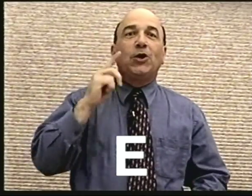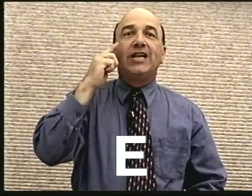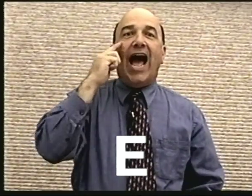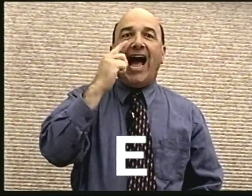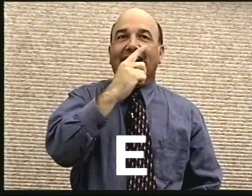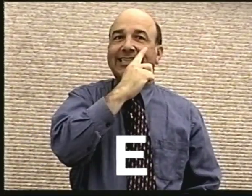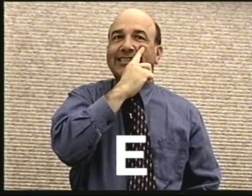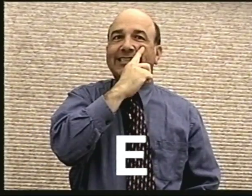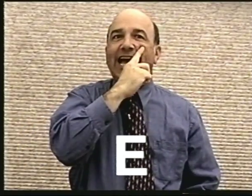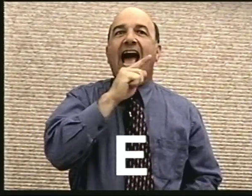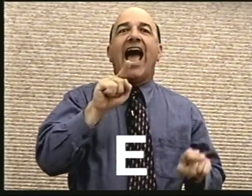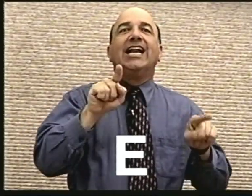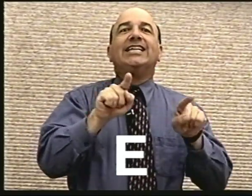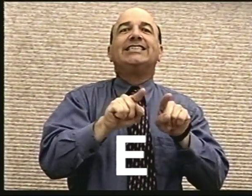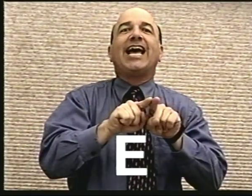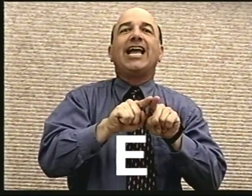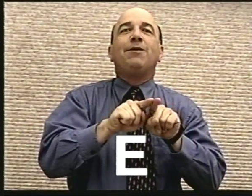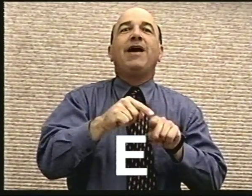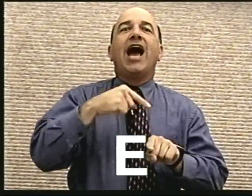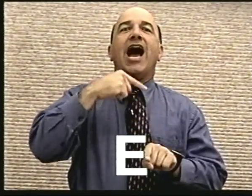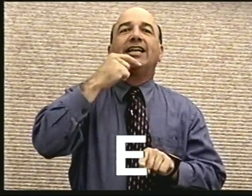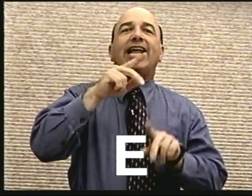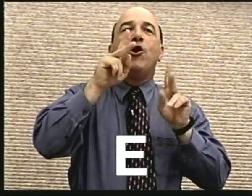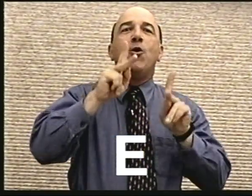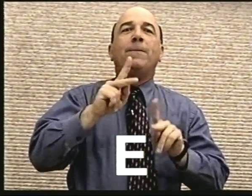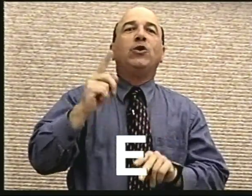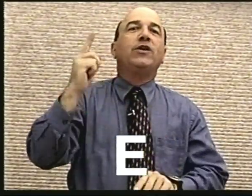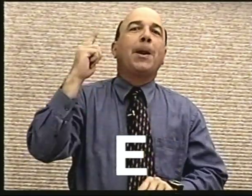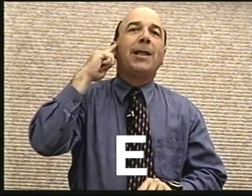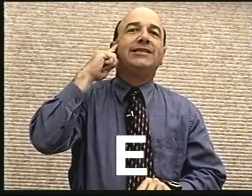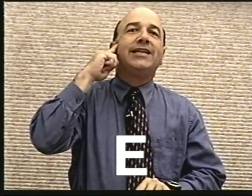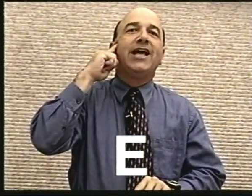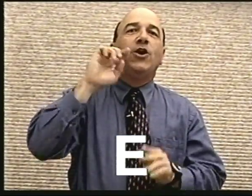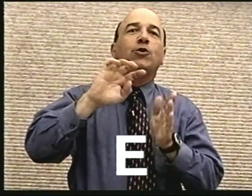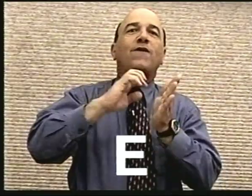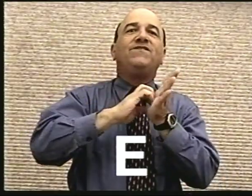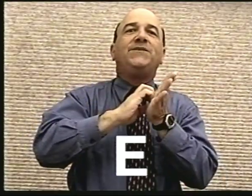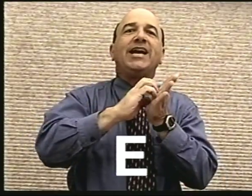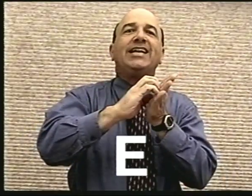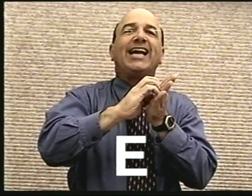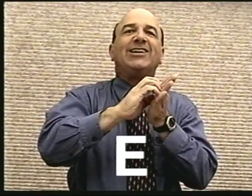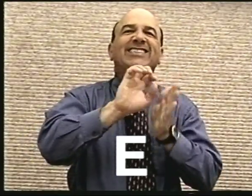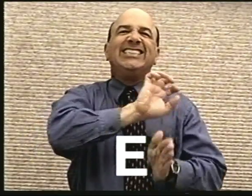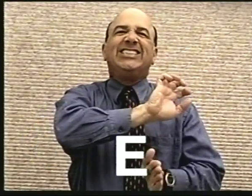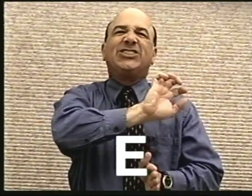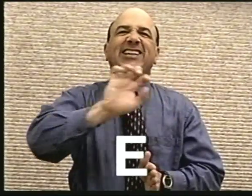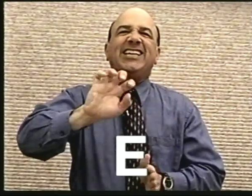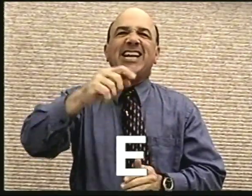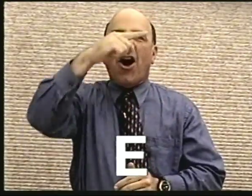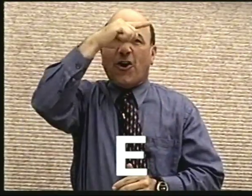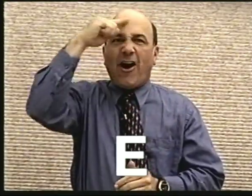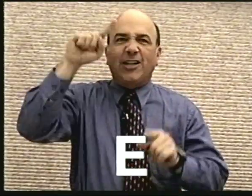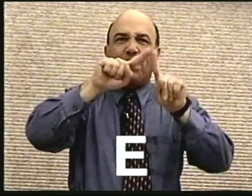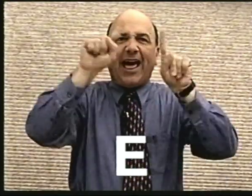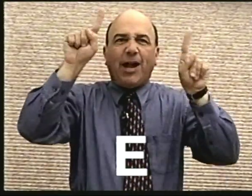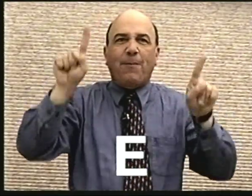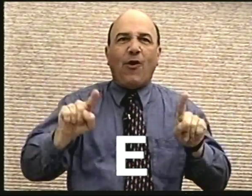person, I, is the same as the hearing person listening to fingernails squeezing across the blackboard